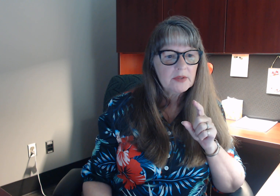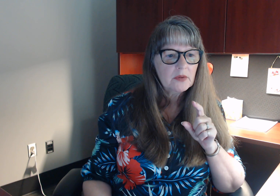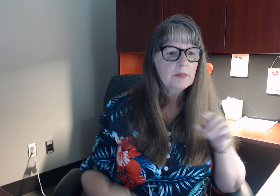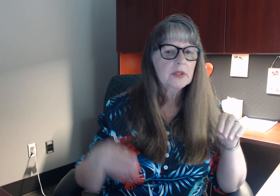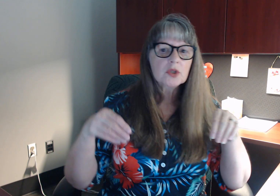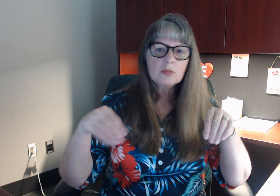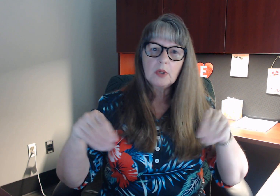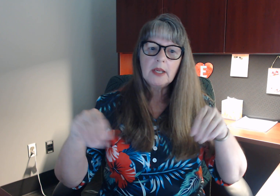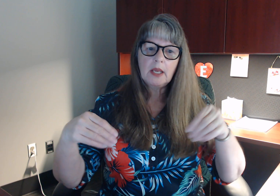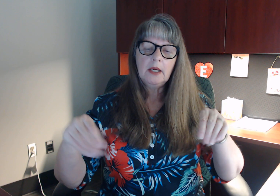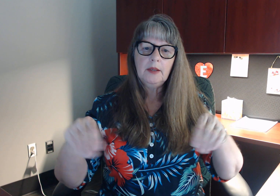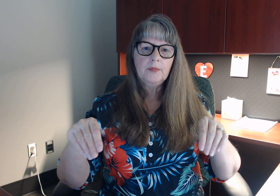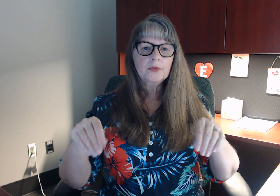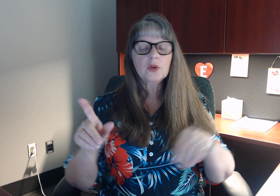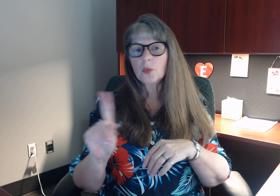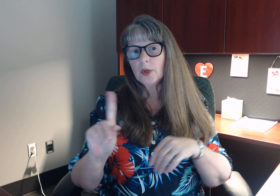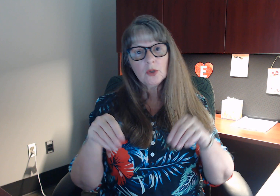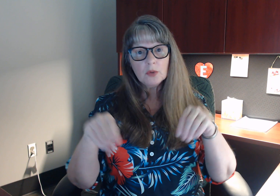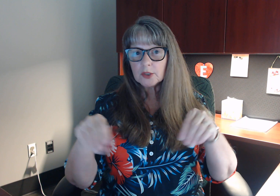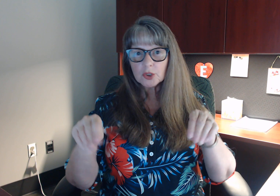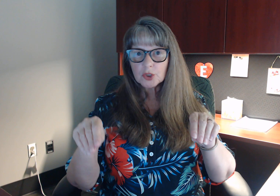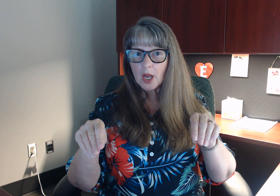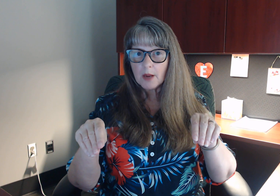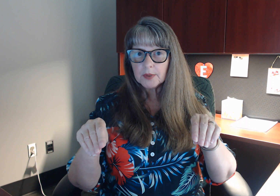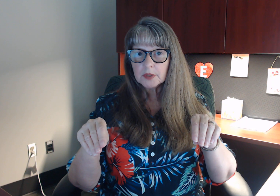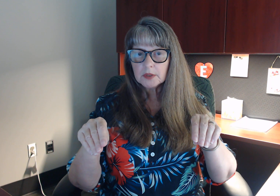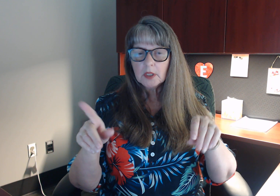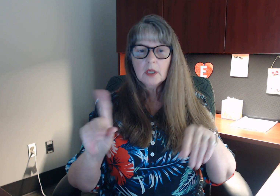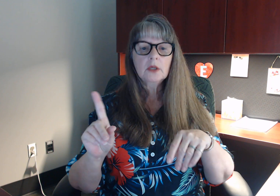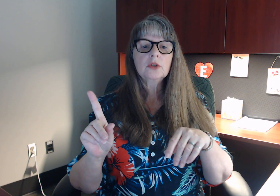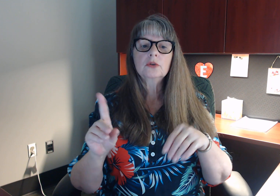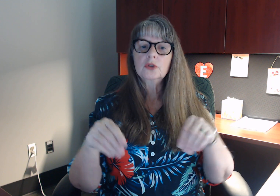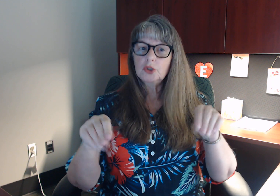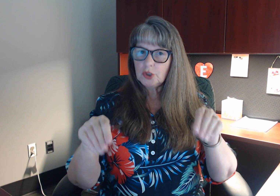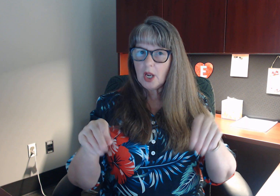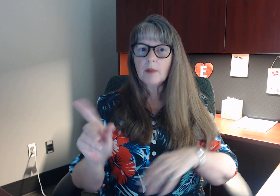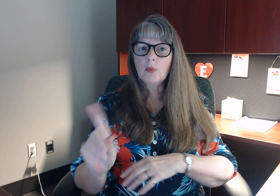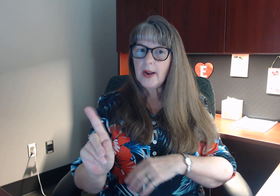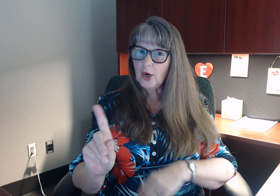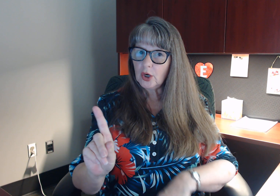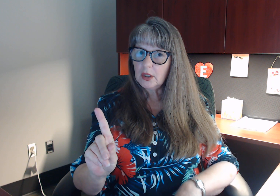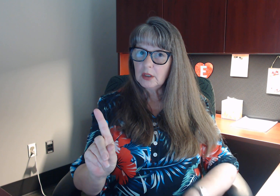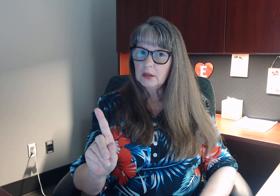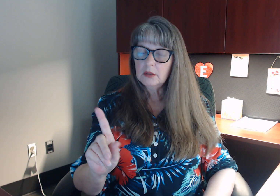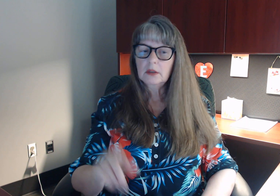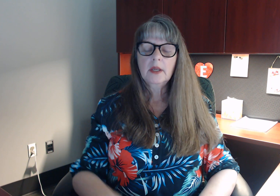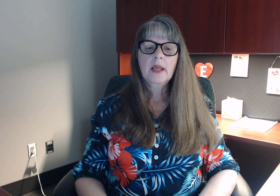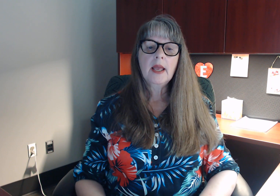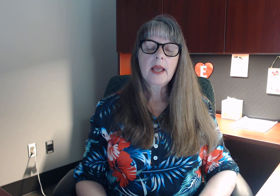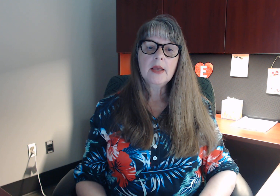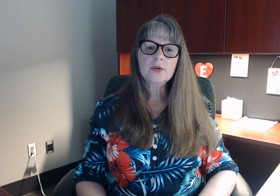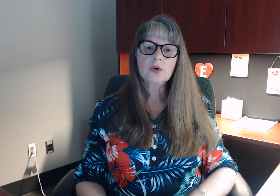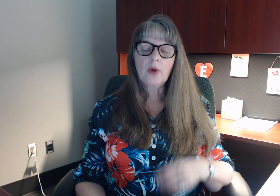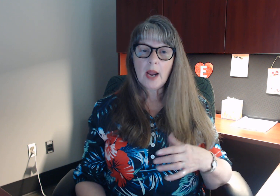but this is more like, so where do you like to shop? Shop where? And so your eyebrows